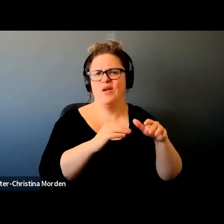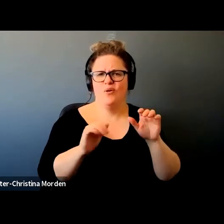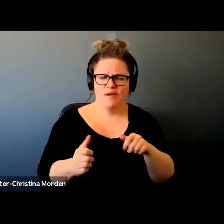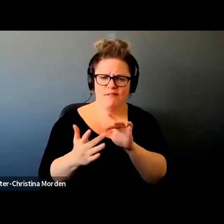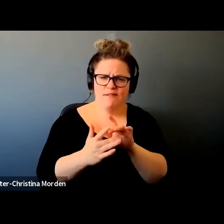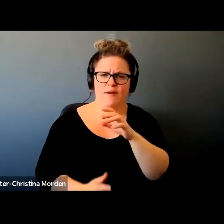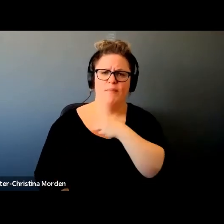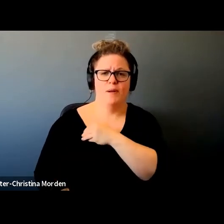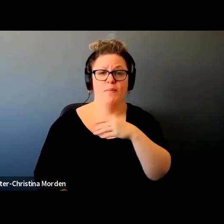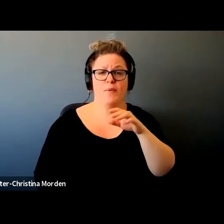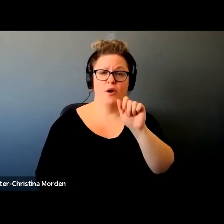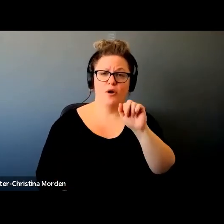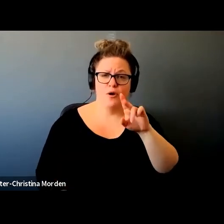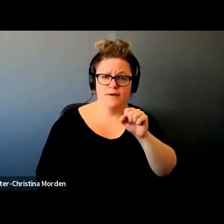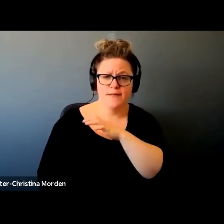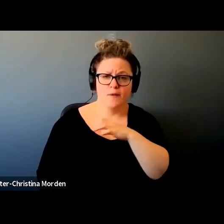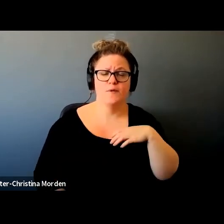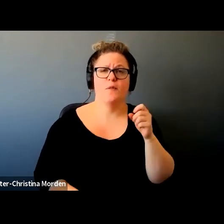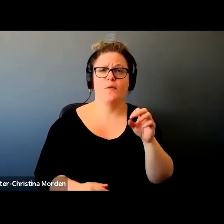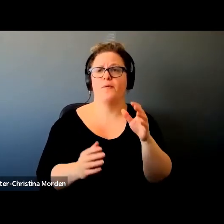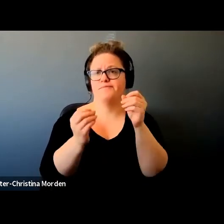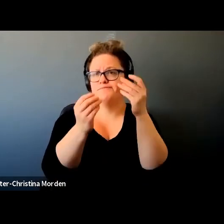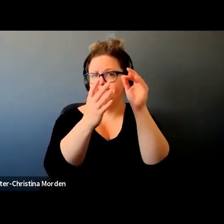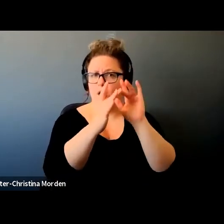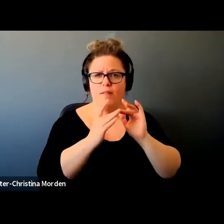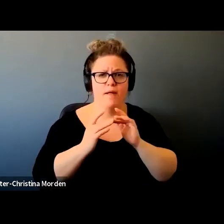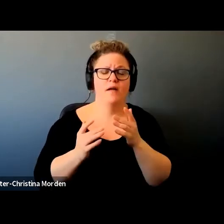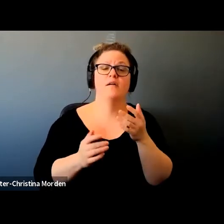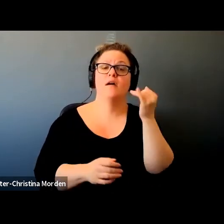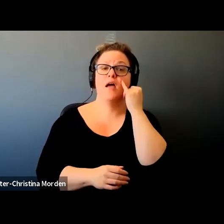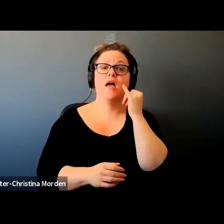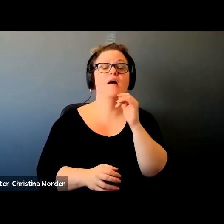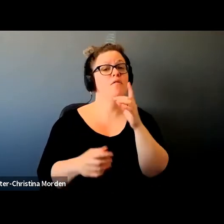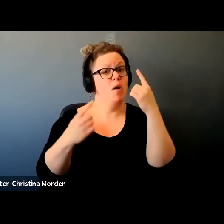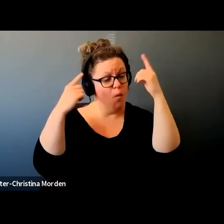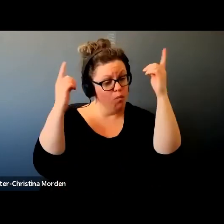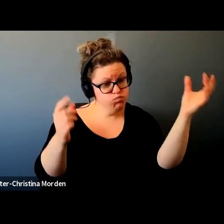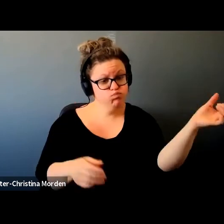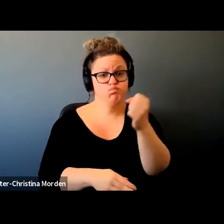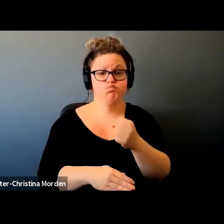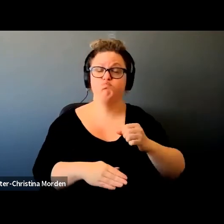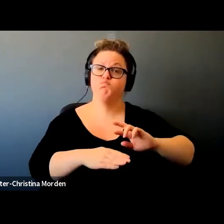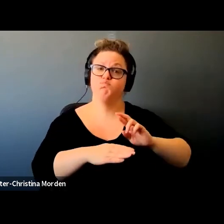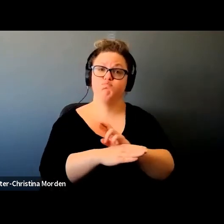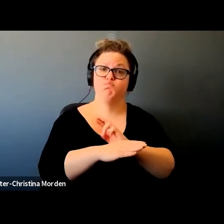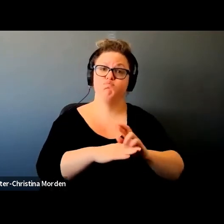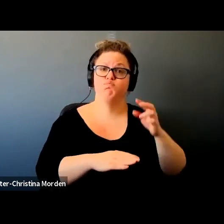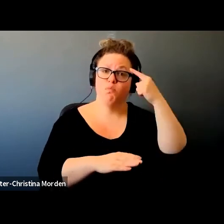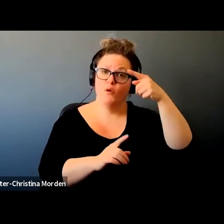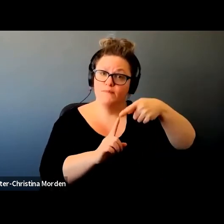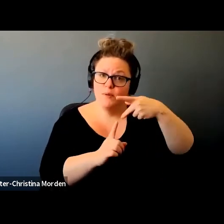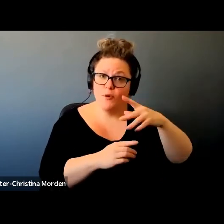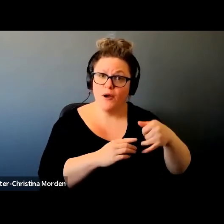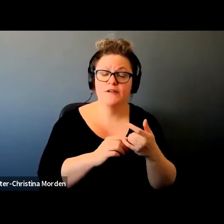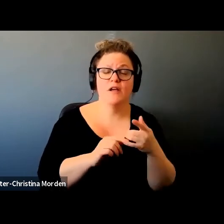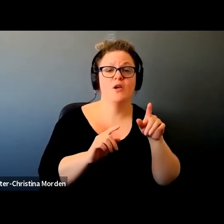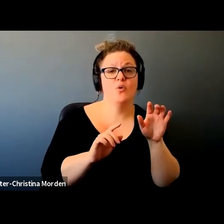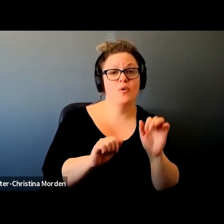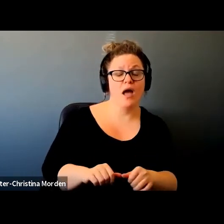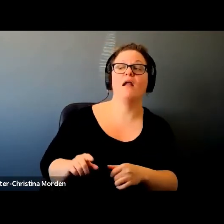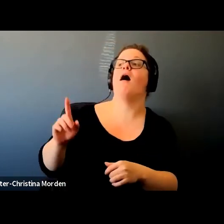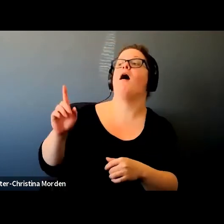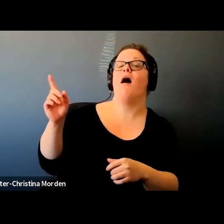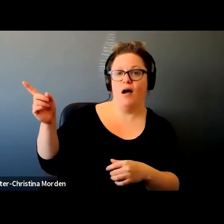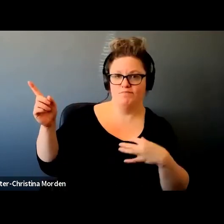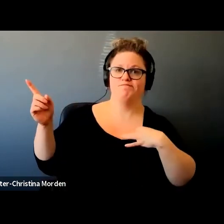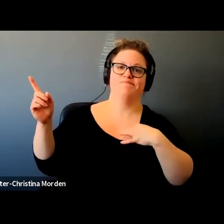Council. And oftentimes, if you get a residency to work on a specific project, you can get a grant to go to the